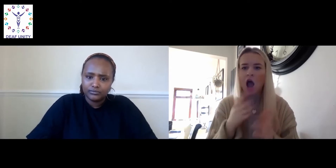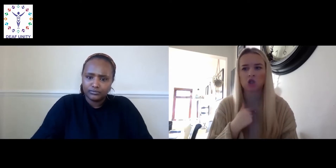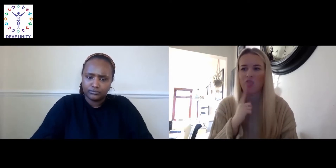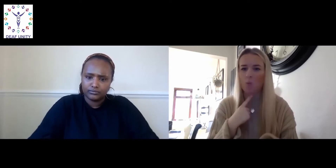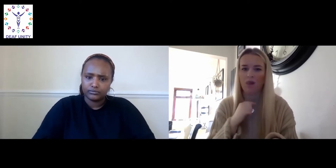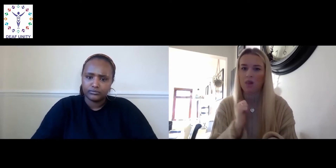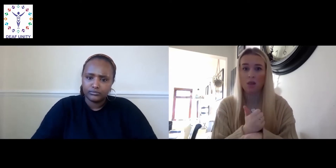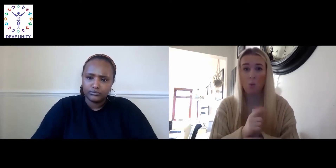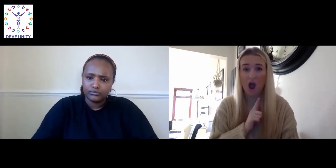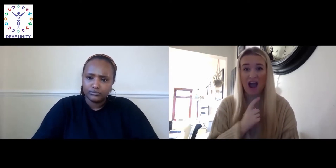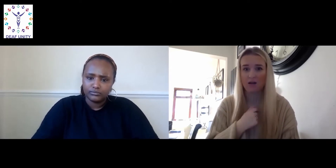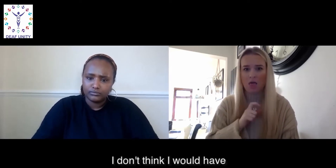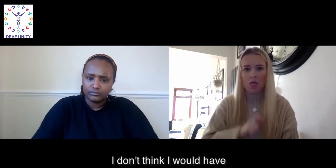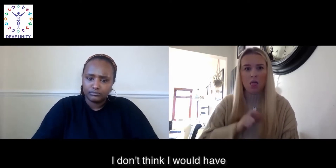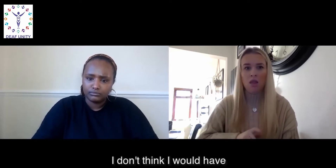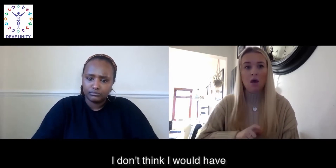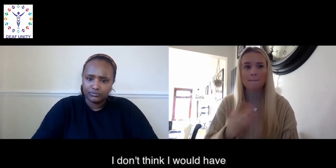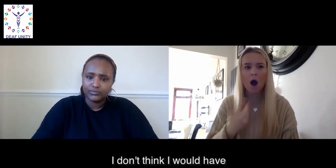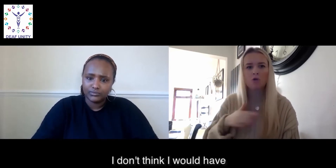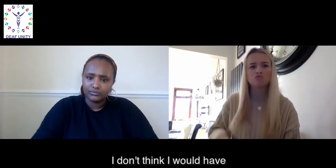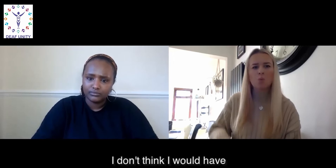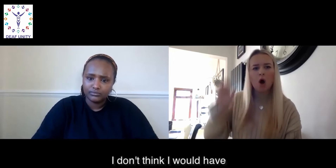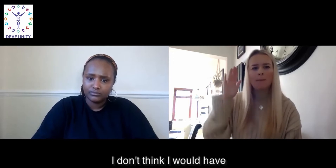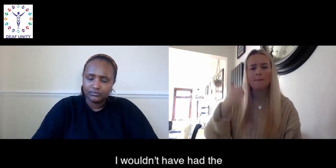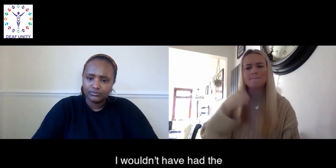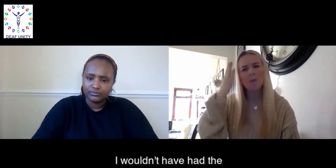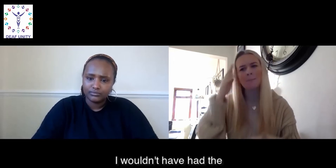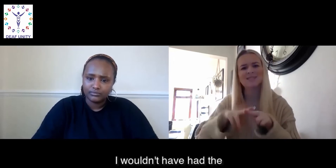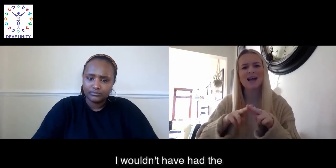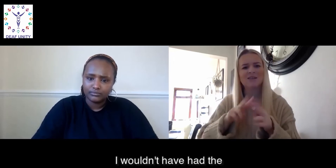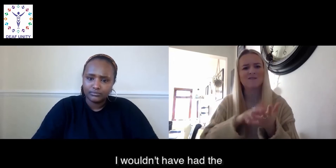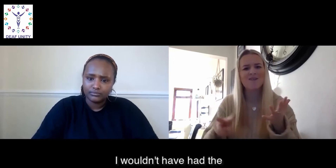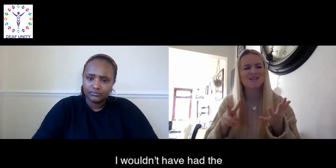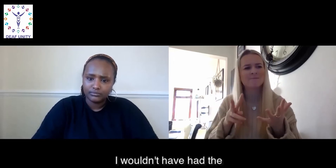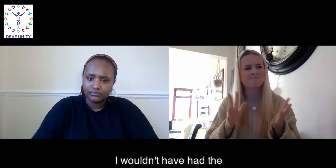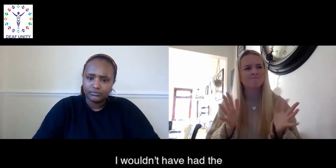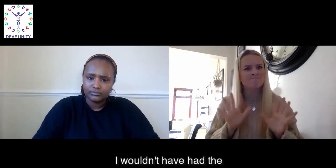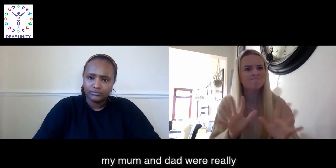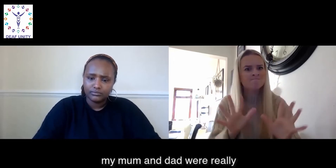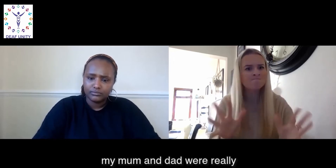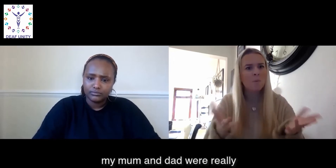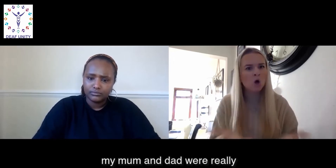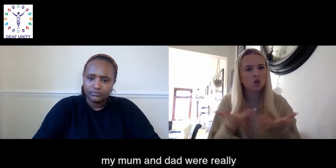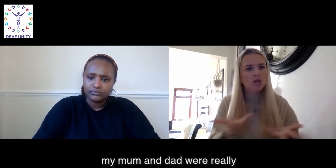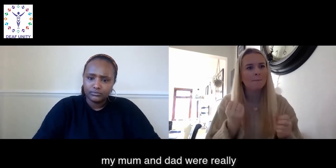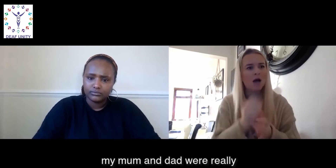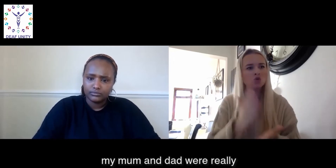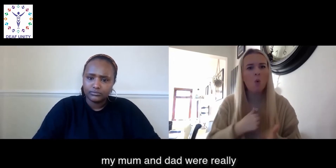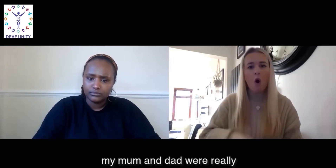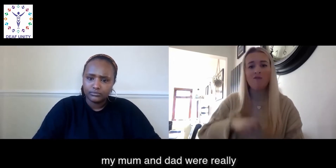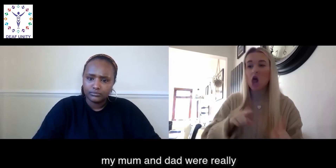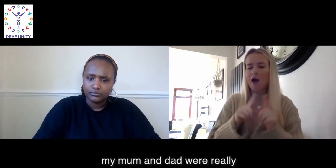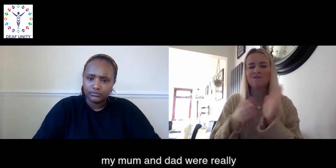my family didn't sign, I don't think I would have set up my channel because I wouldn't have had the confidence. As I was growing up, my mum and dad were really